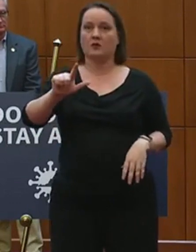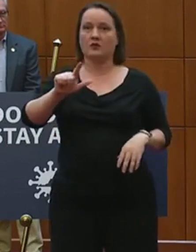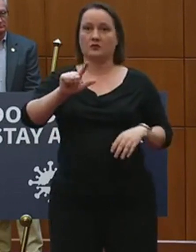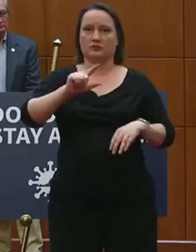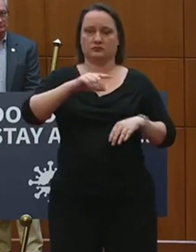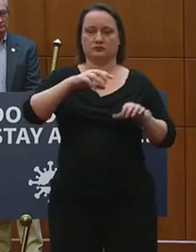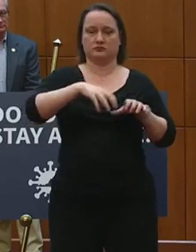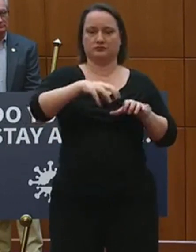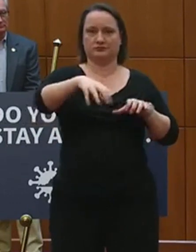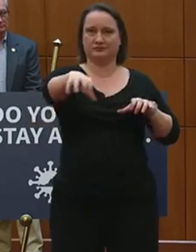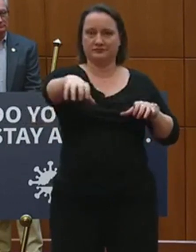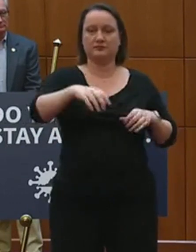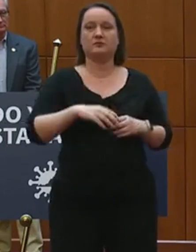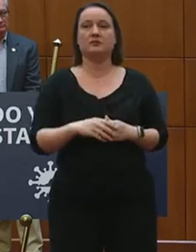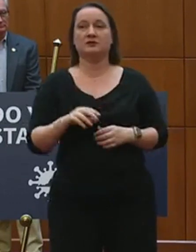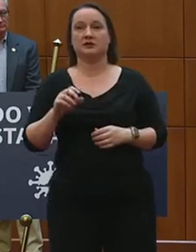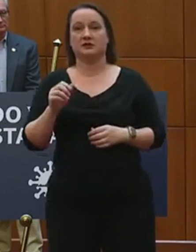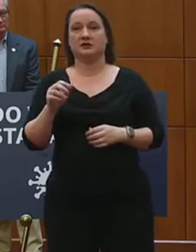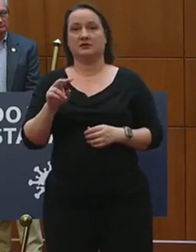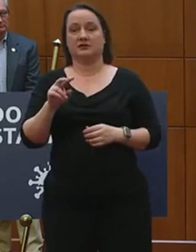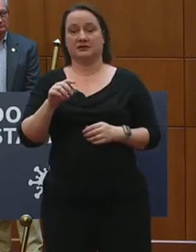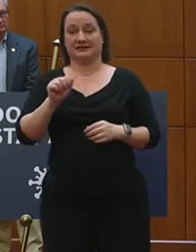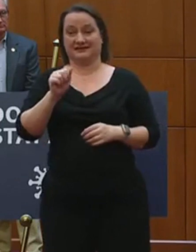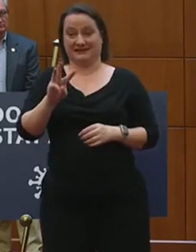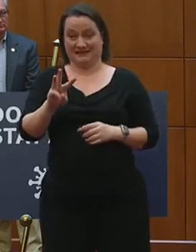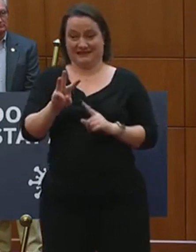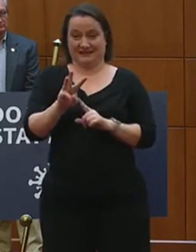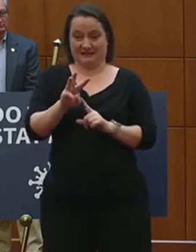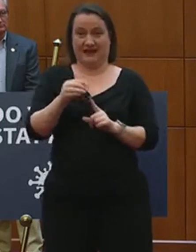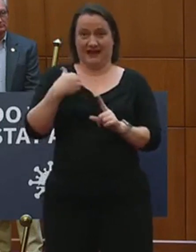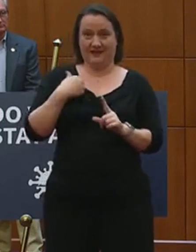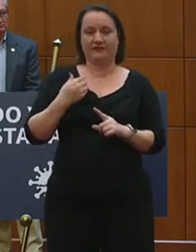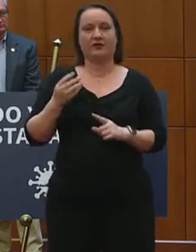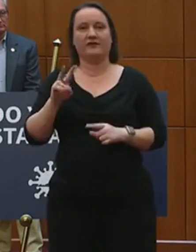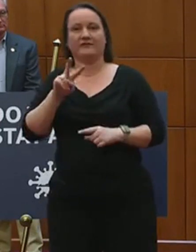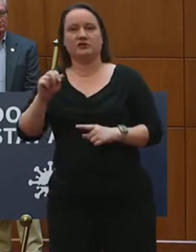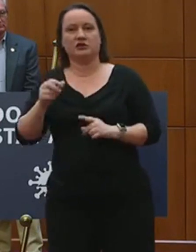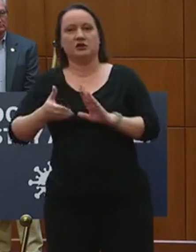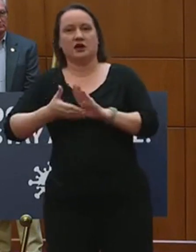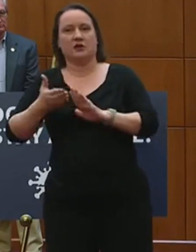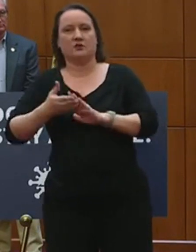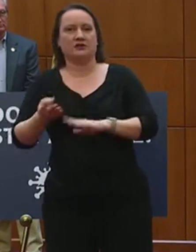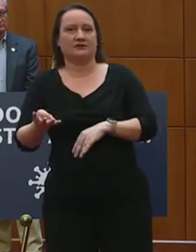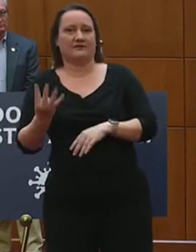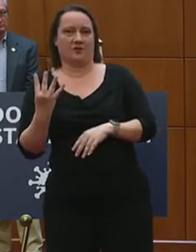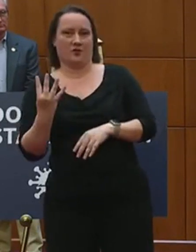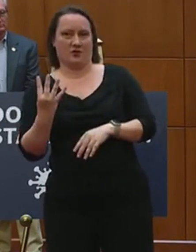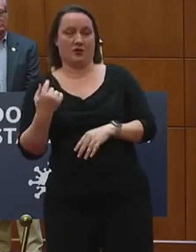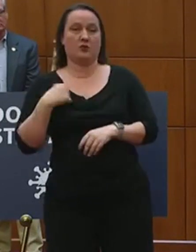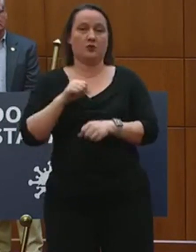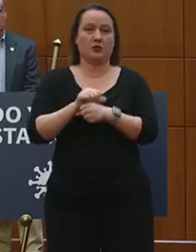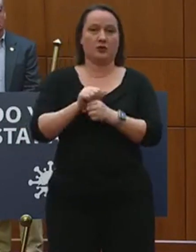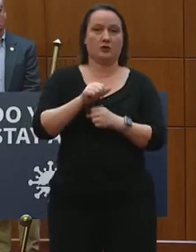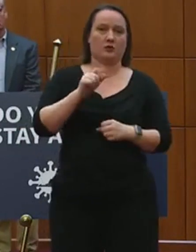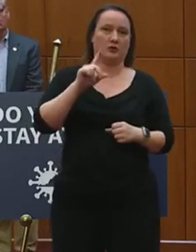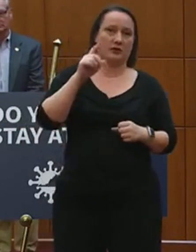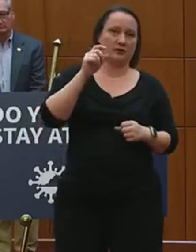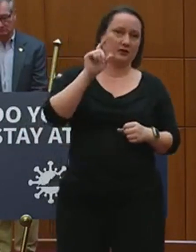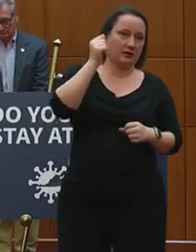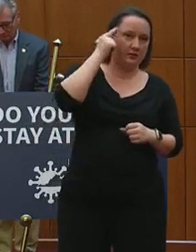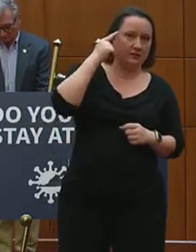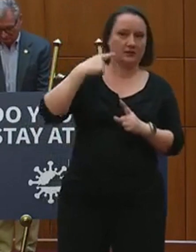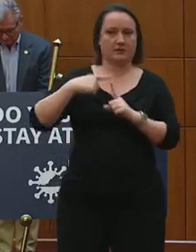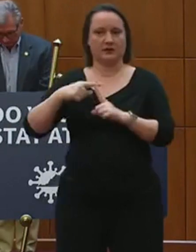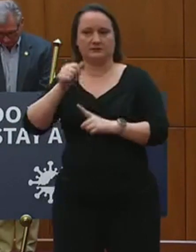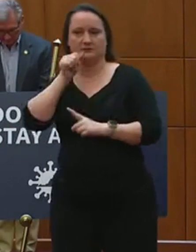those 16, Virginia owns and operates 4 of them. So we're working with the public and the private sector.